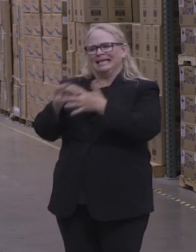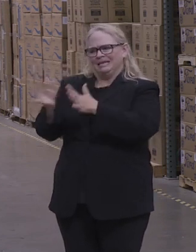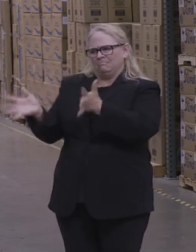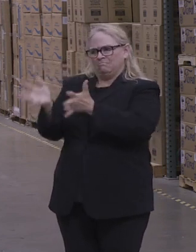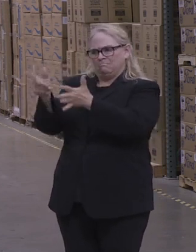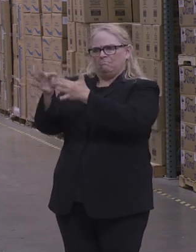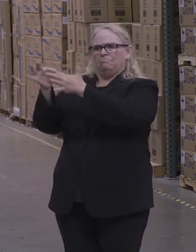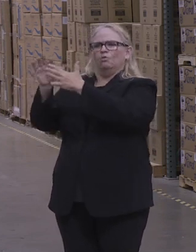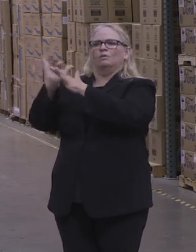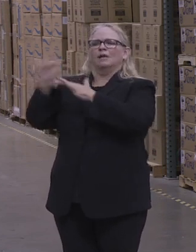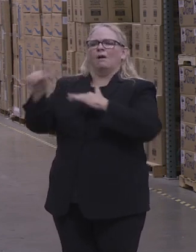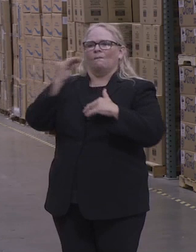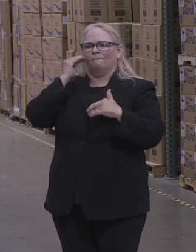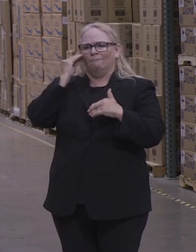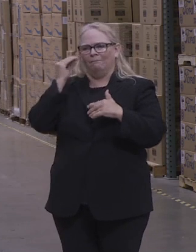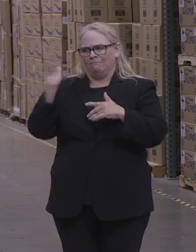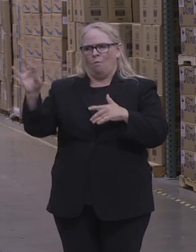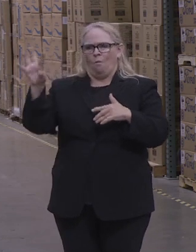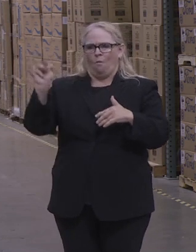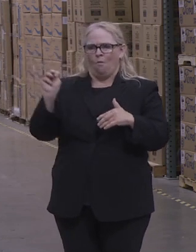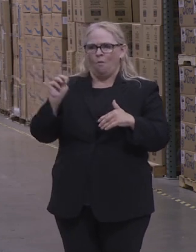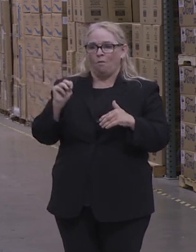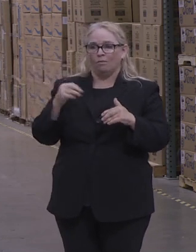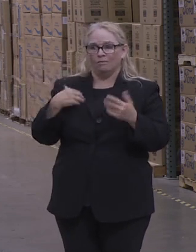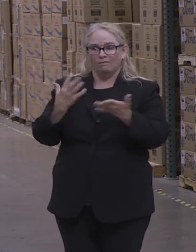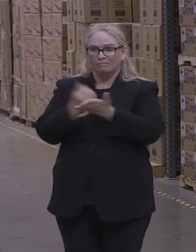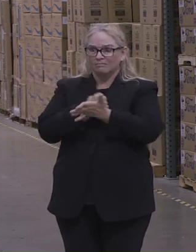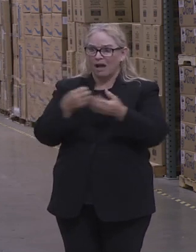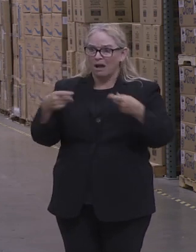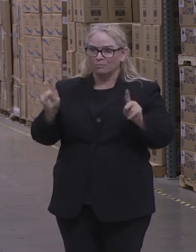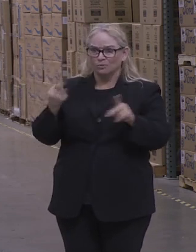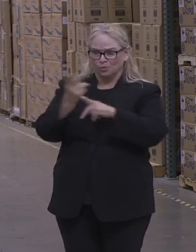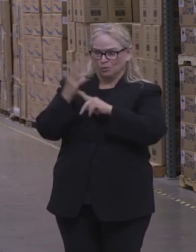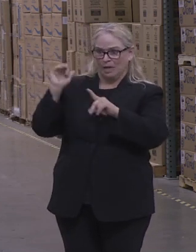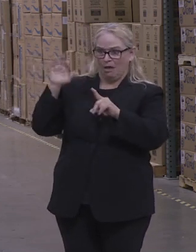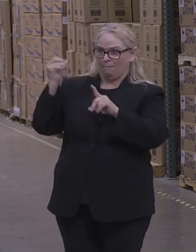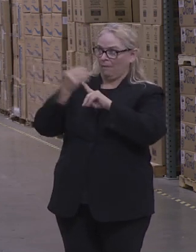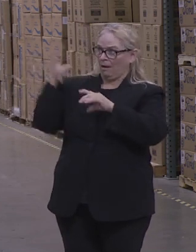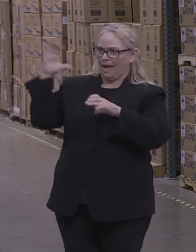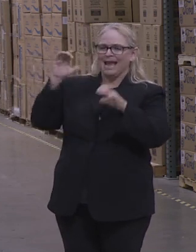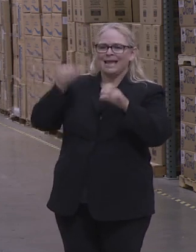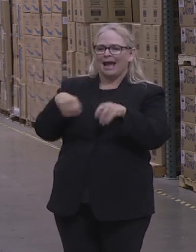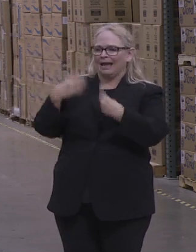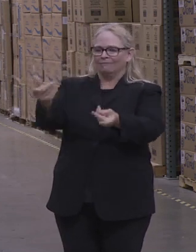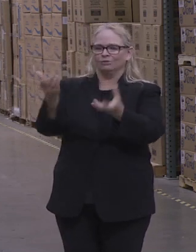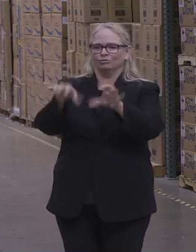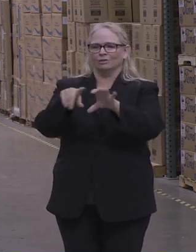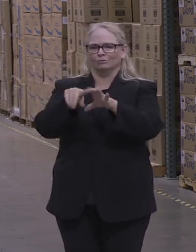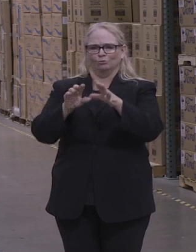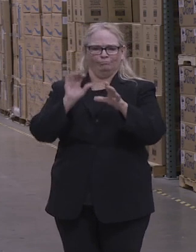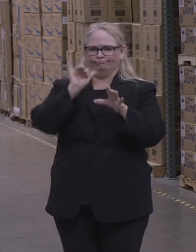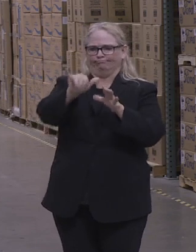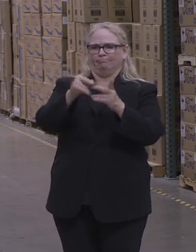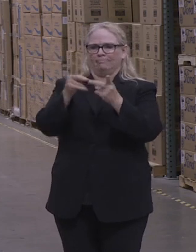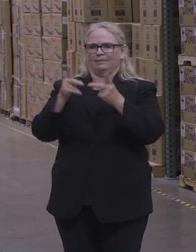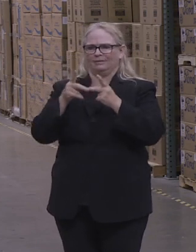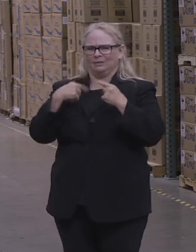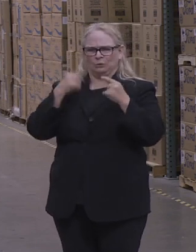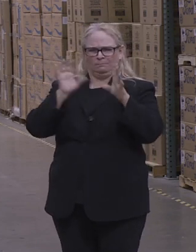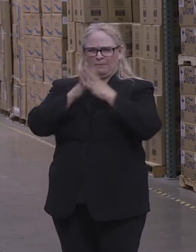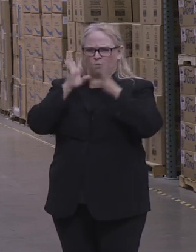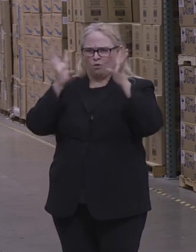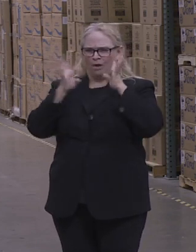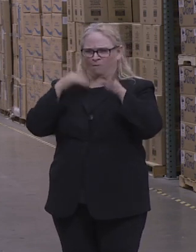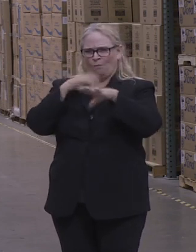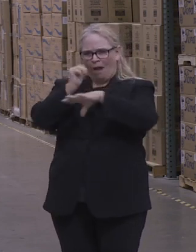this state to utilize the CARES funding, be creative as we are being creative with Home Key, and support